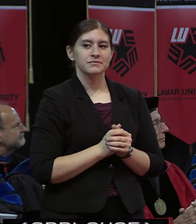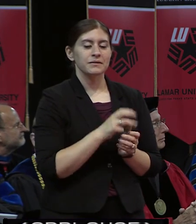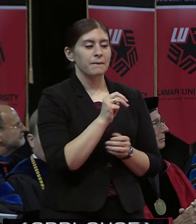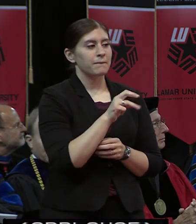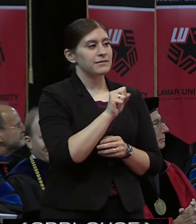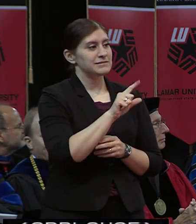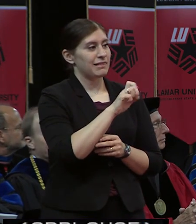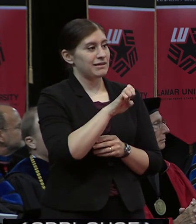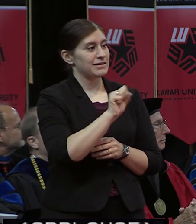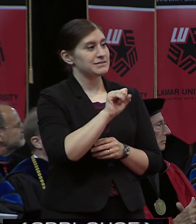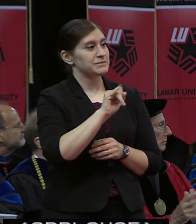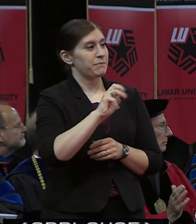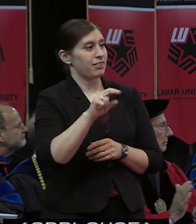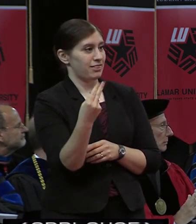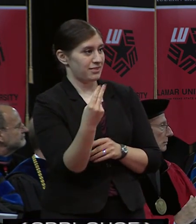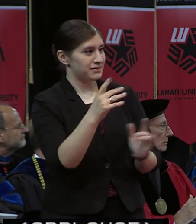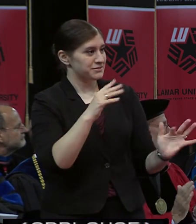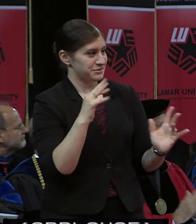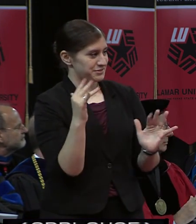Mrs. Lee Smith,